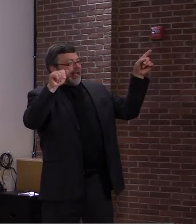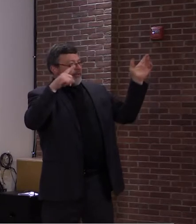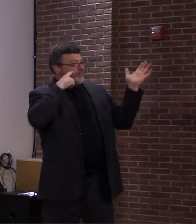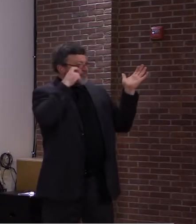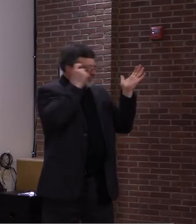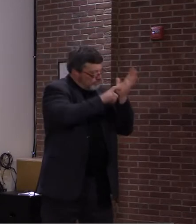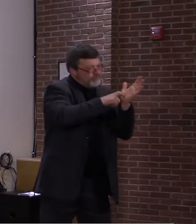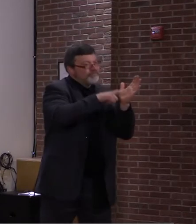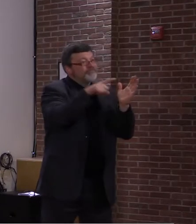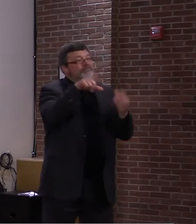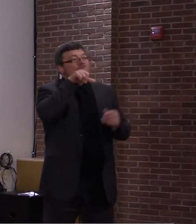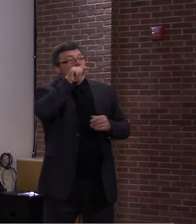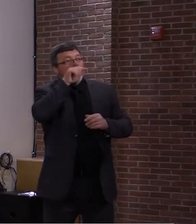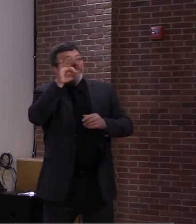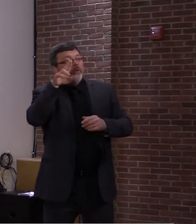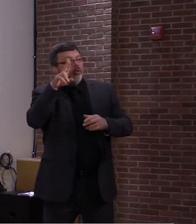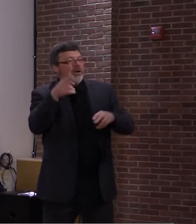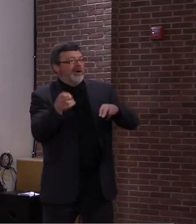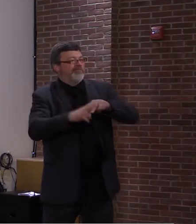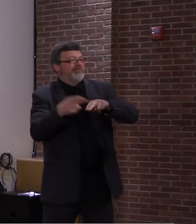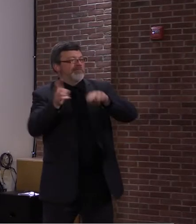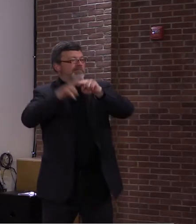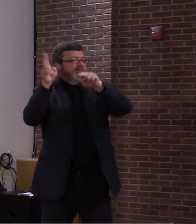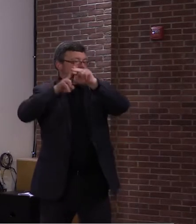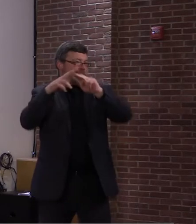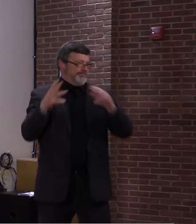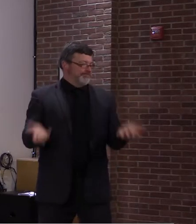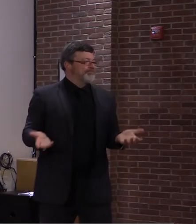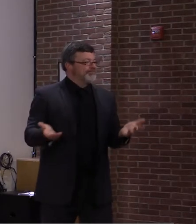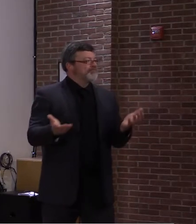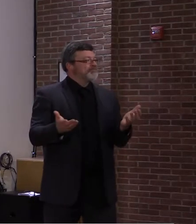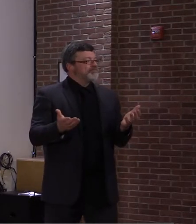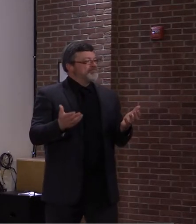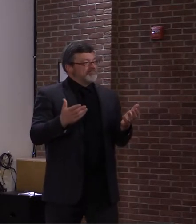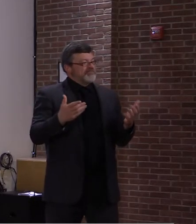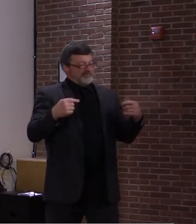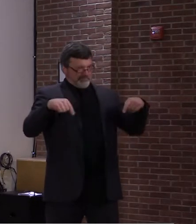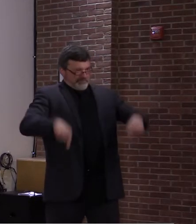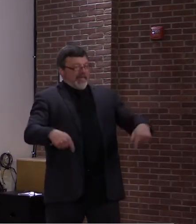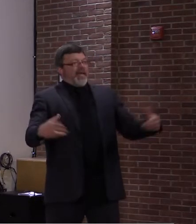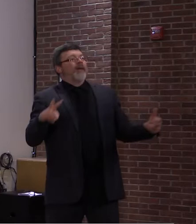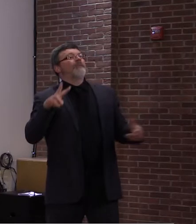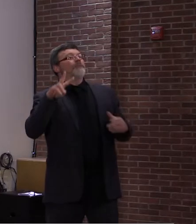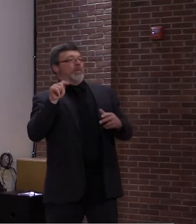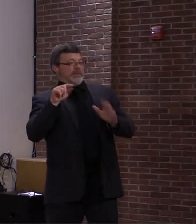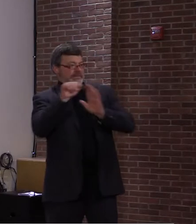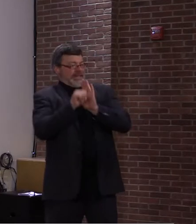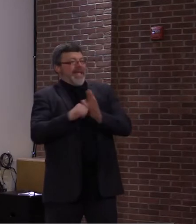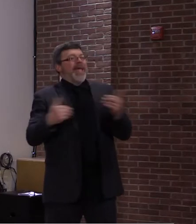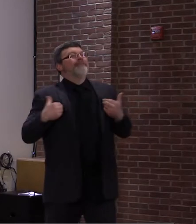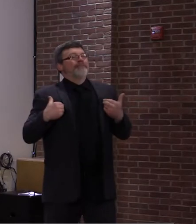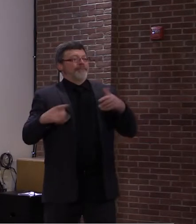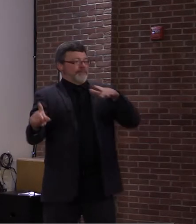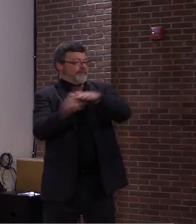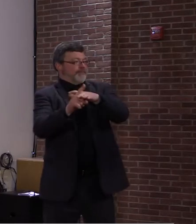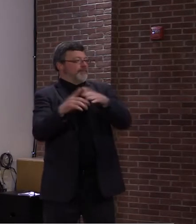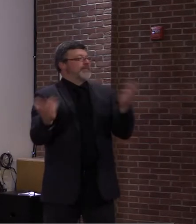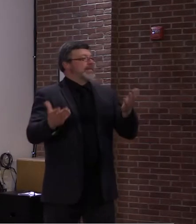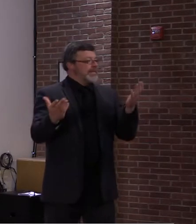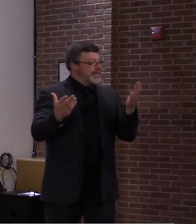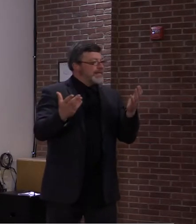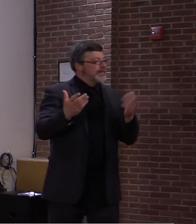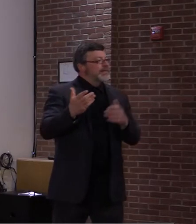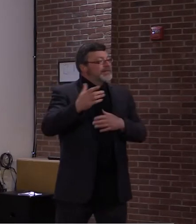influenza, H5N1, here in Vermont, both in a backyard flock and in wild